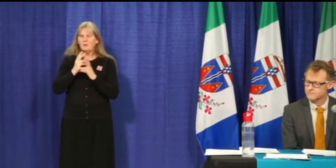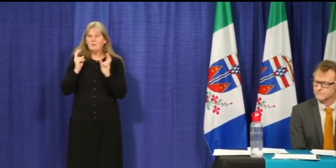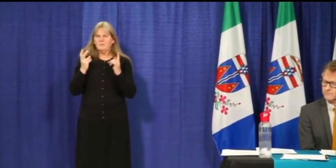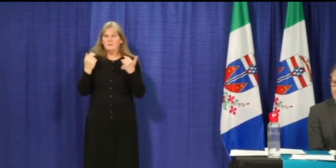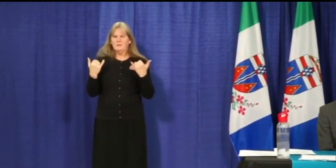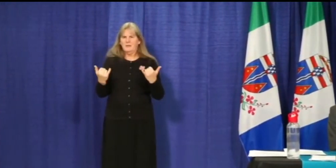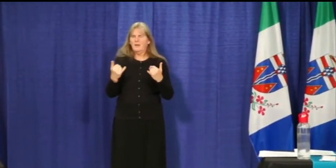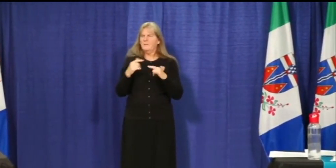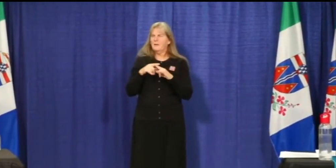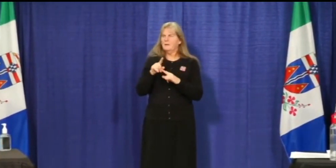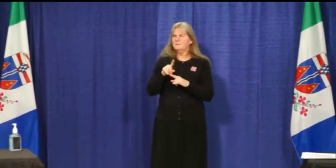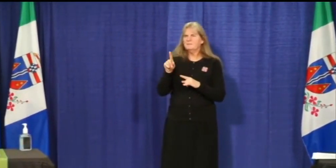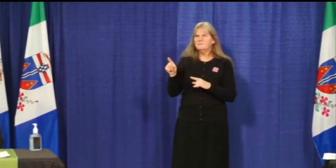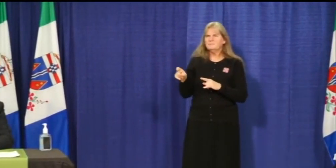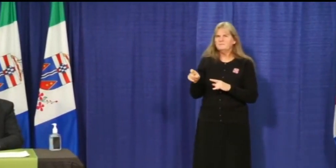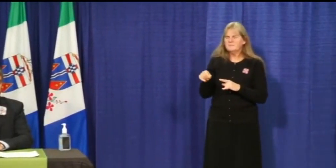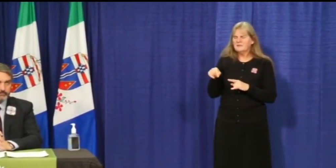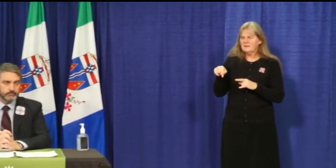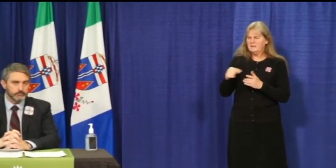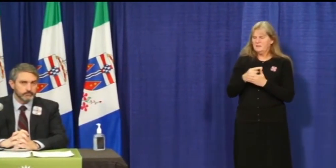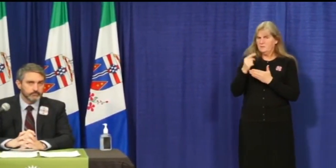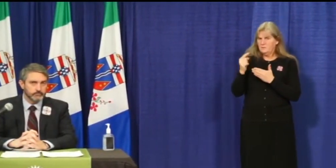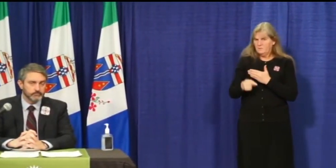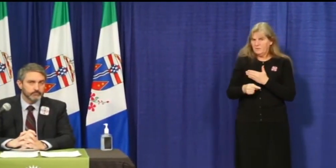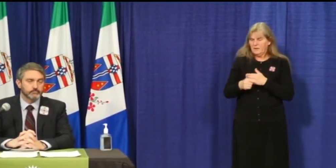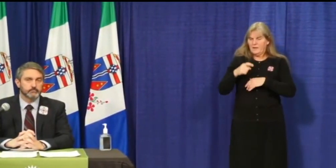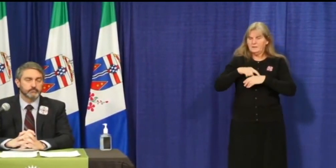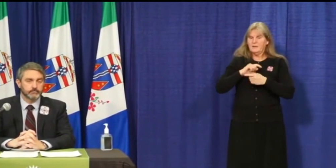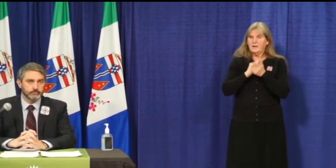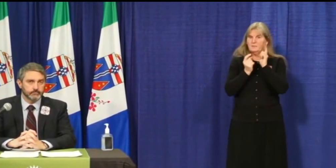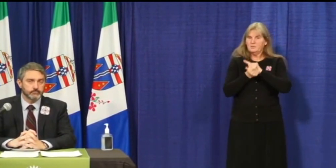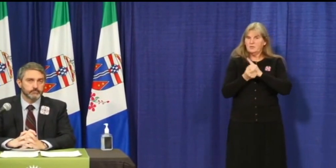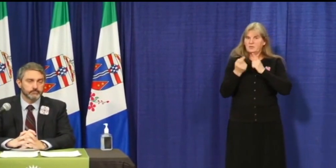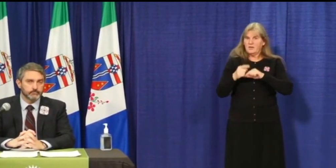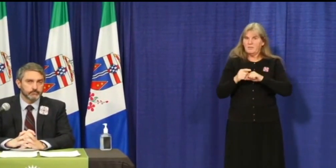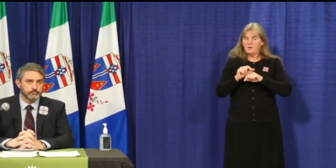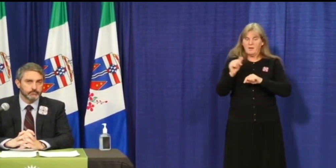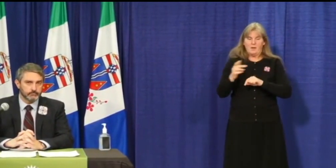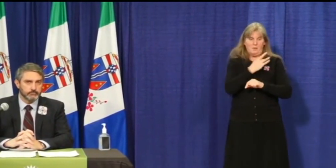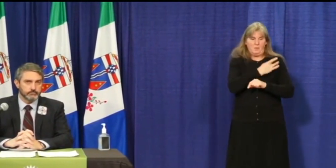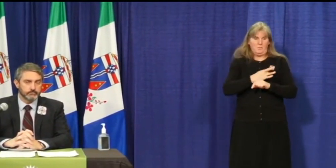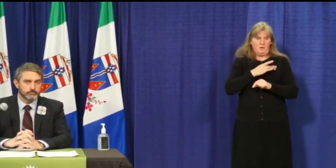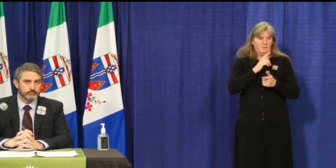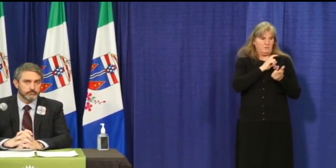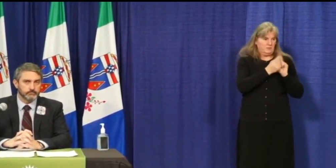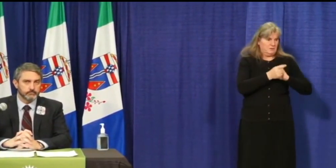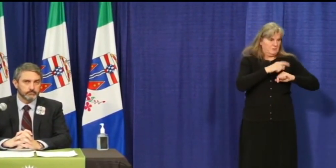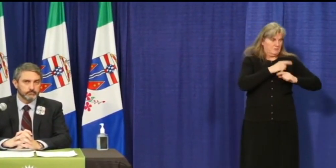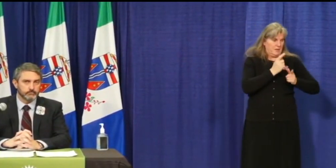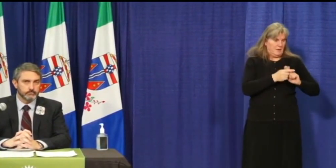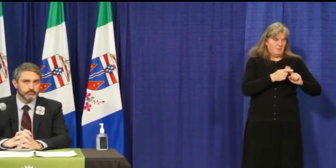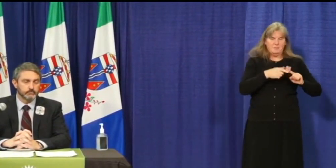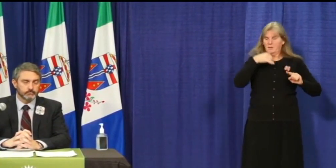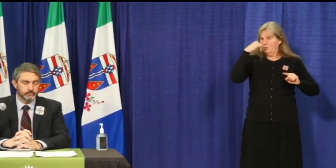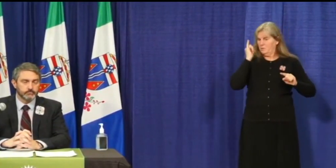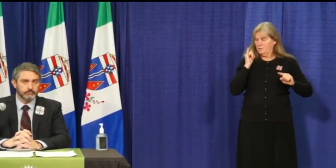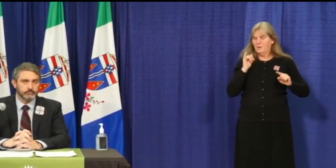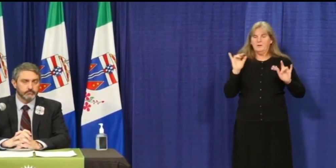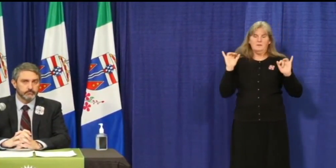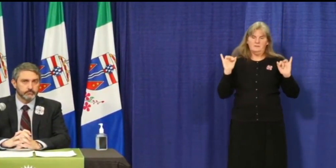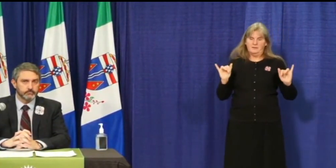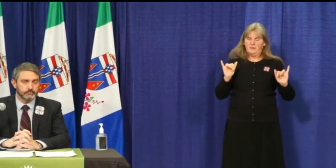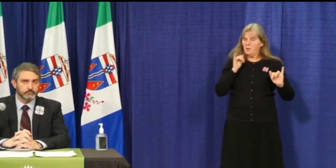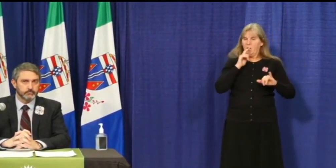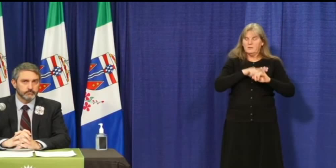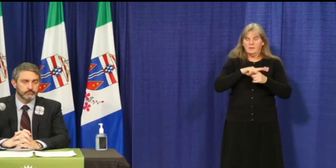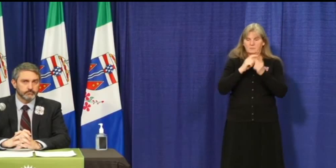curious, with this upcoming weekend and the time change happening in other provinces around the country, and the Yukon not adjusting its clocks this weekend,